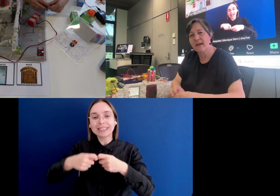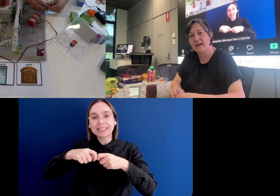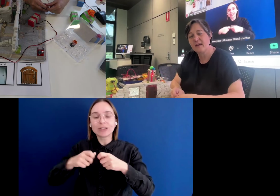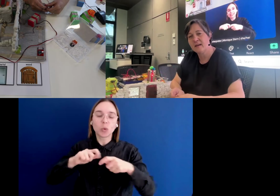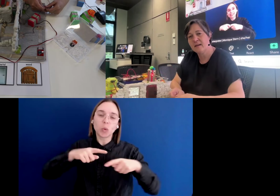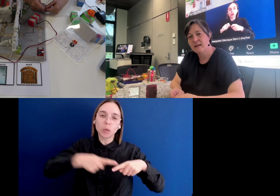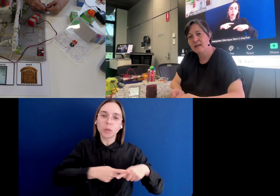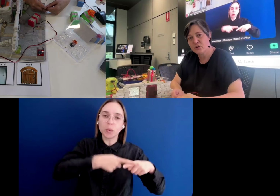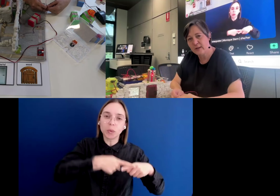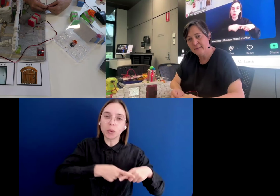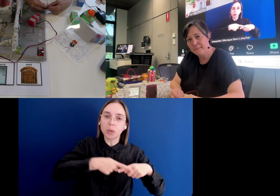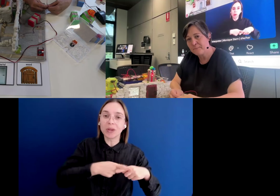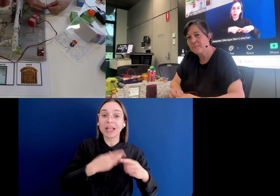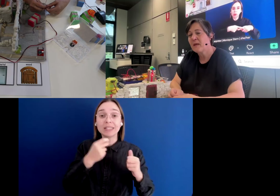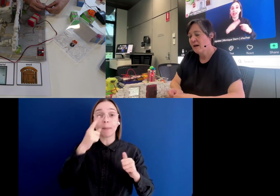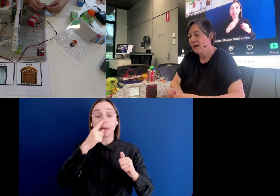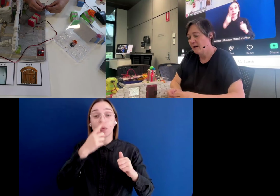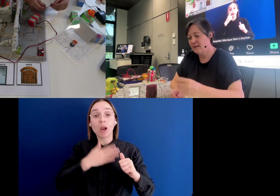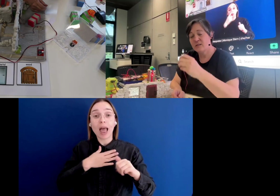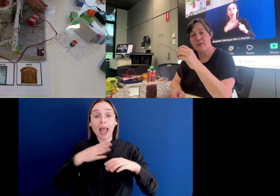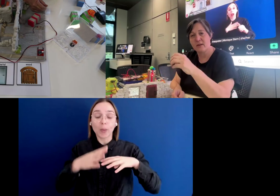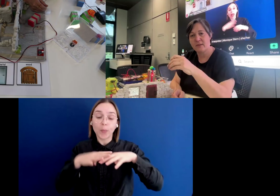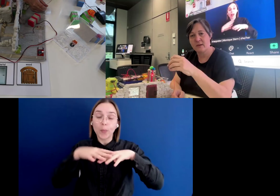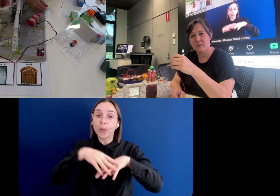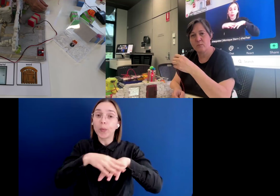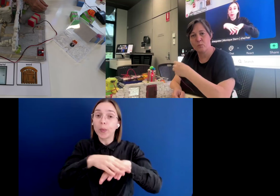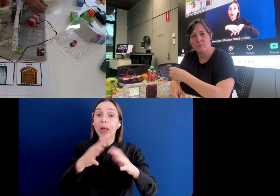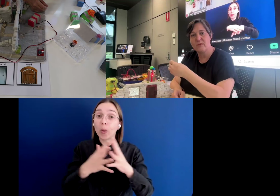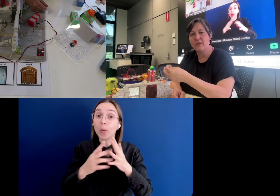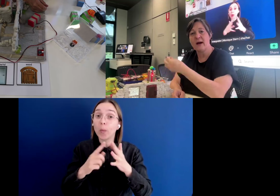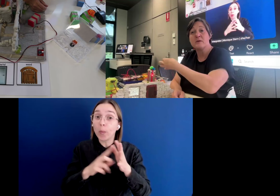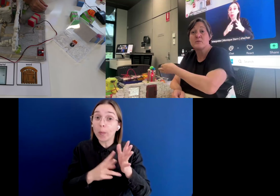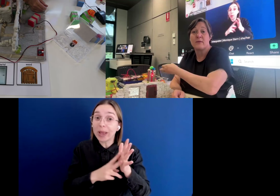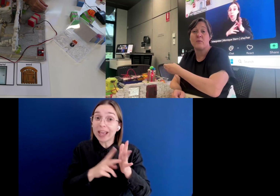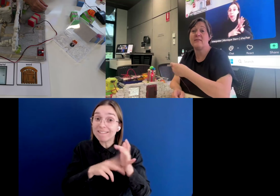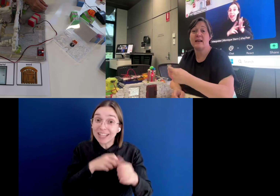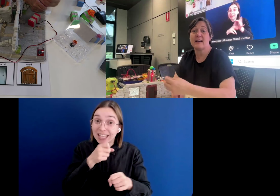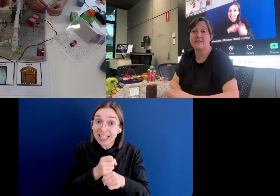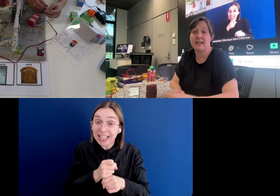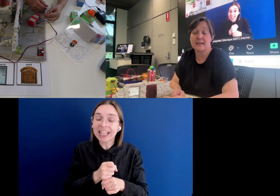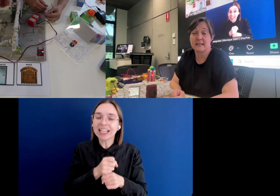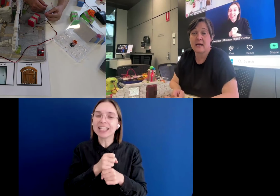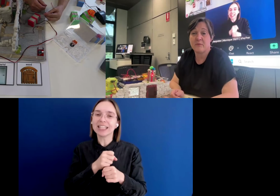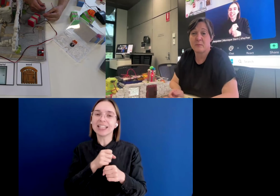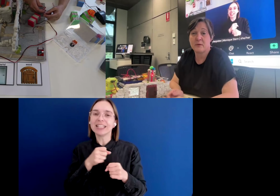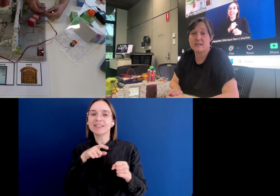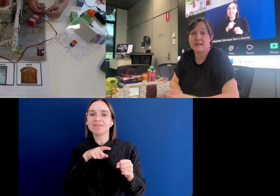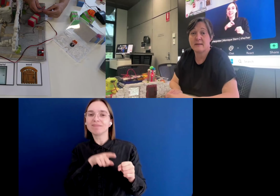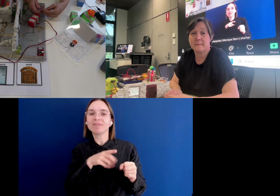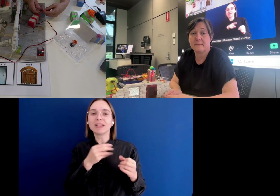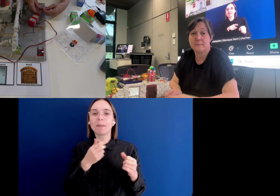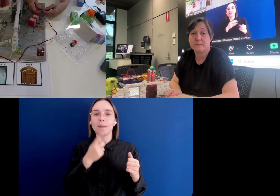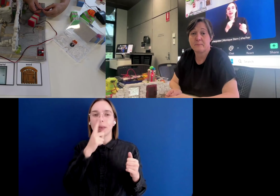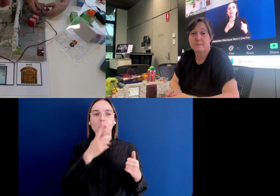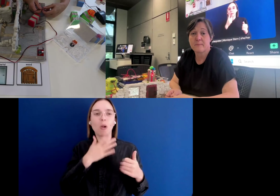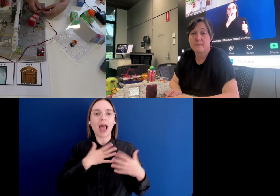something that they enjoy. So that was where the weaving activity actually came from